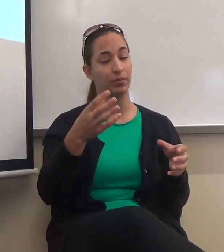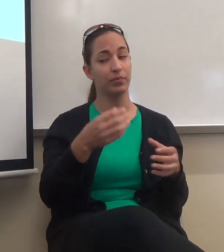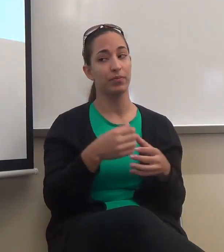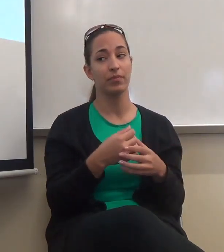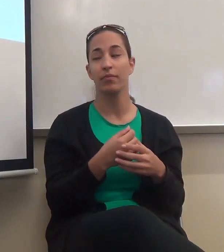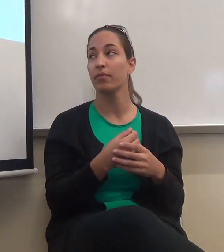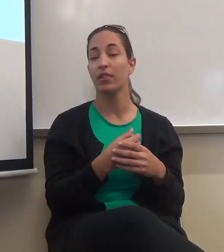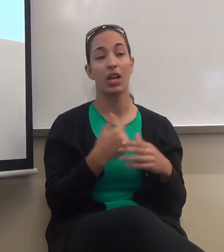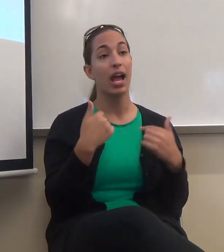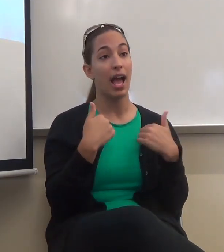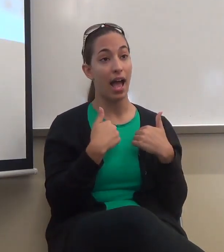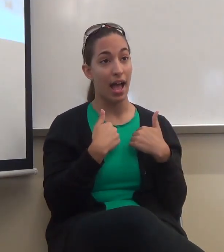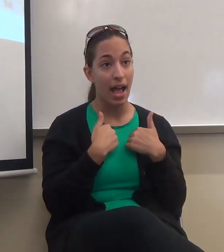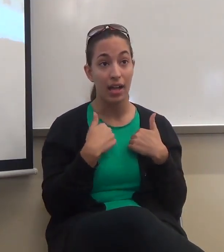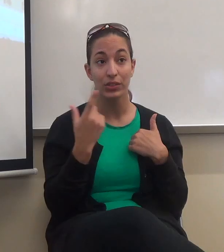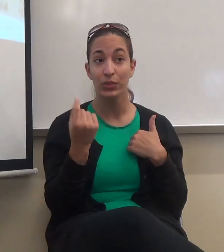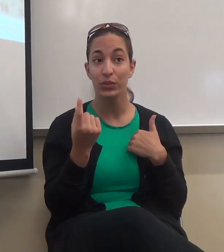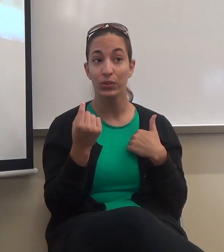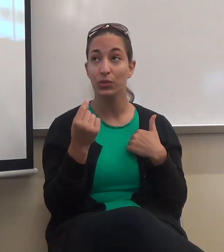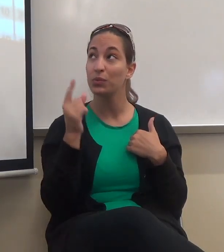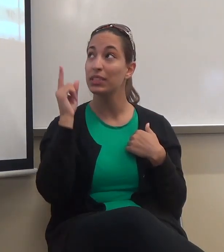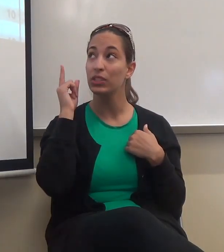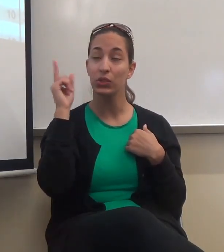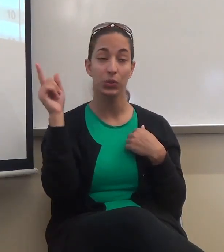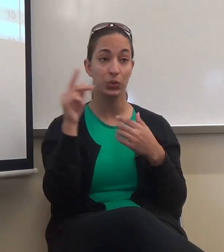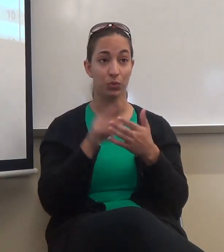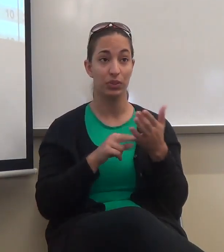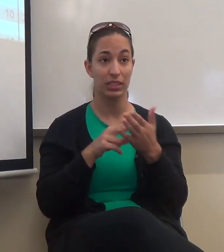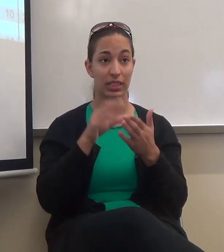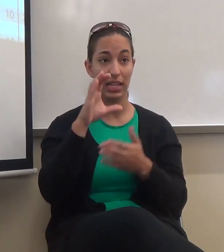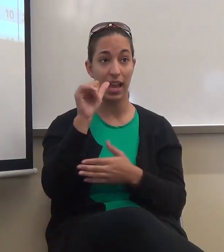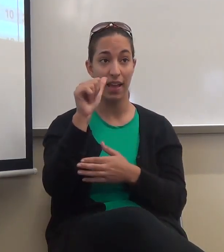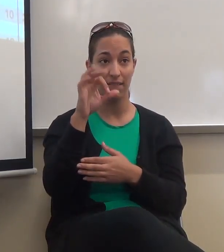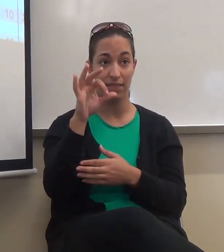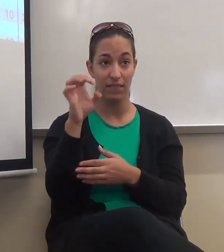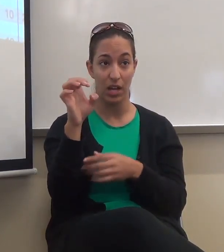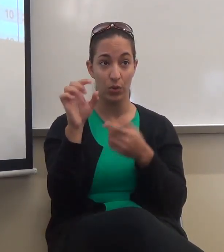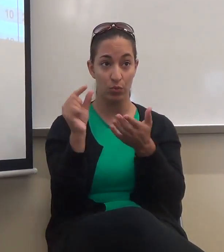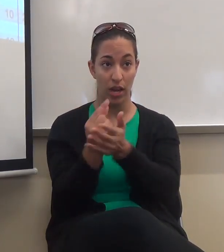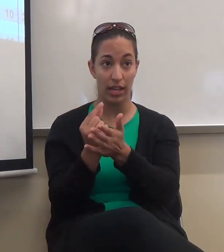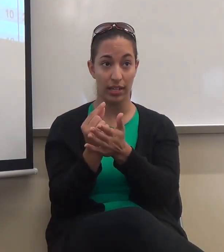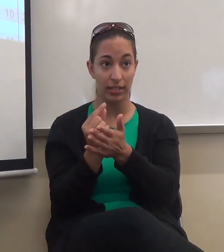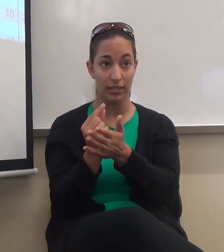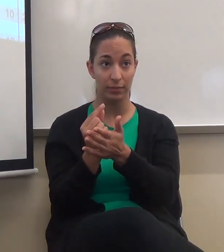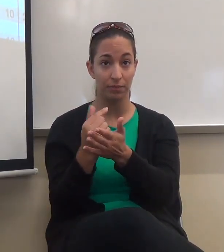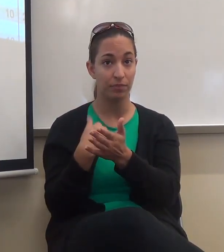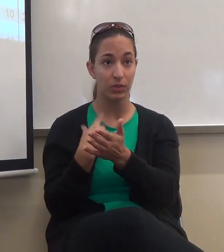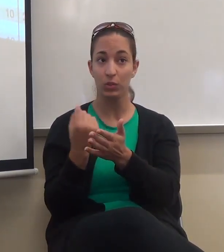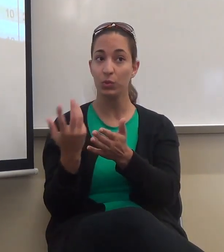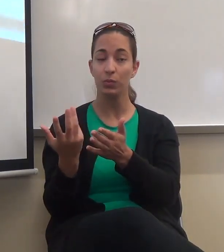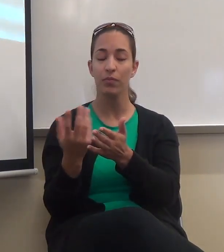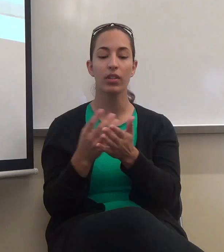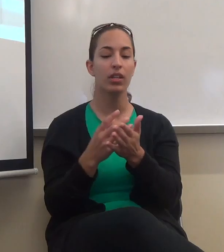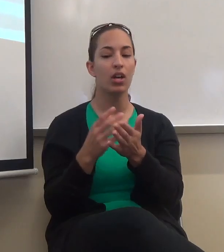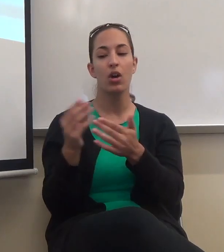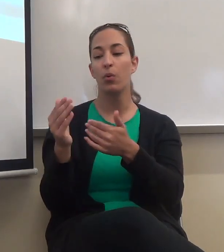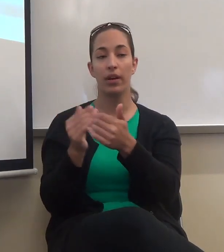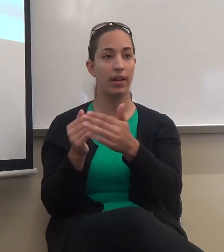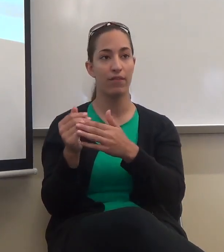what I do with that Reading Cafe grade is, so whatever the total number